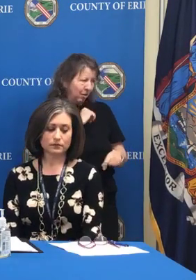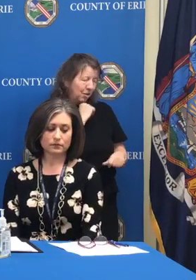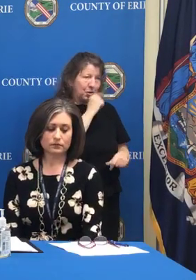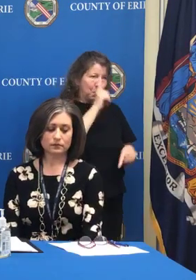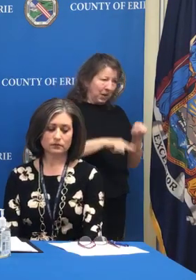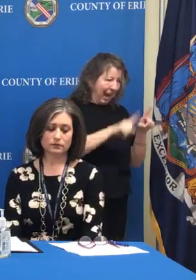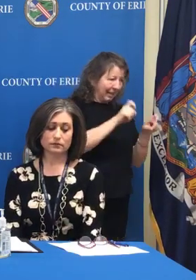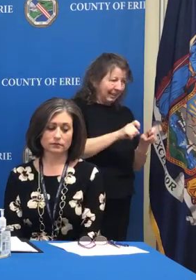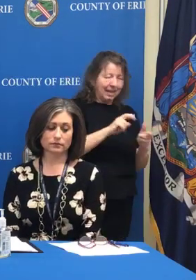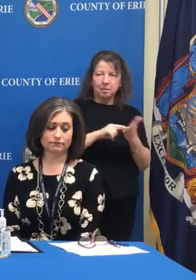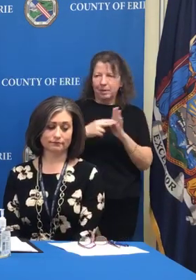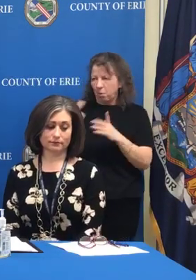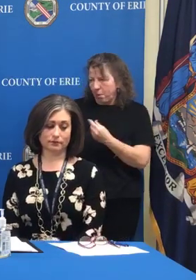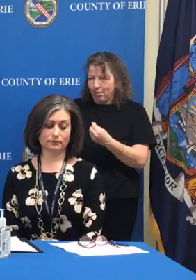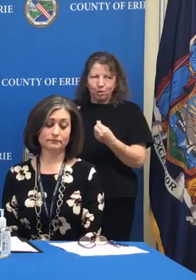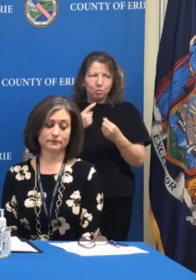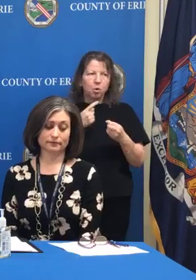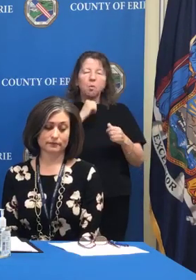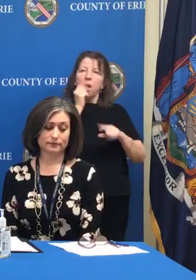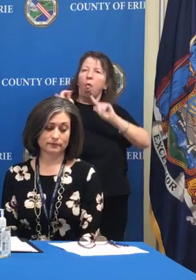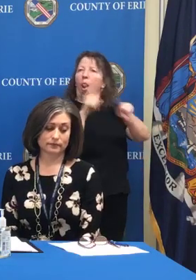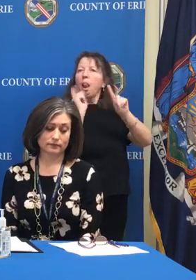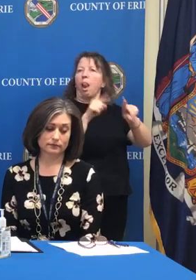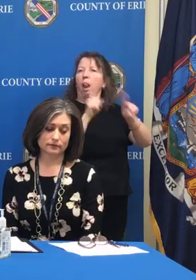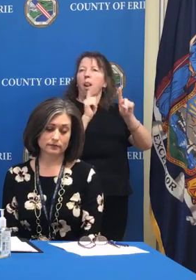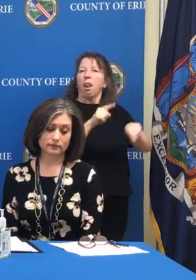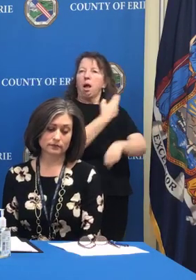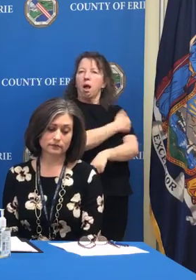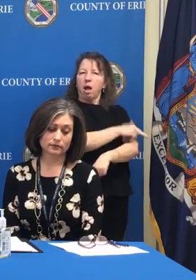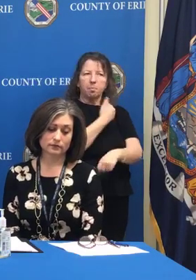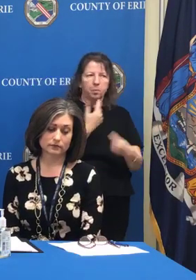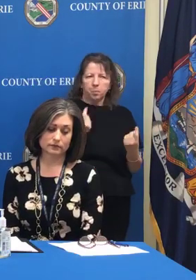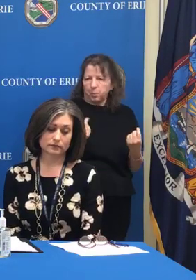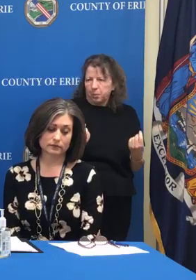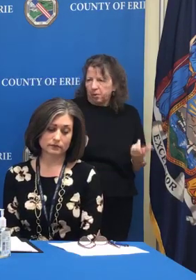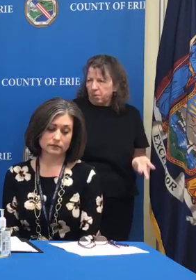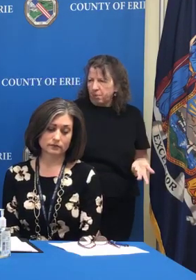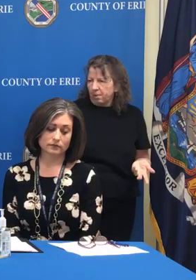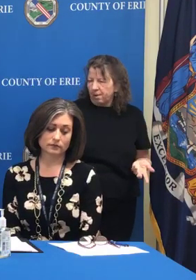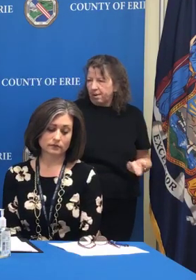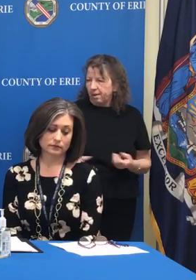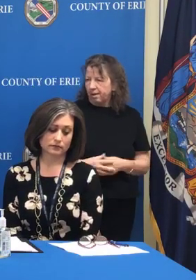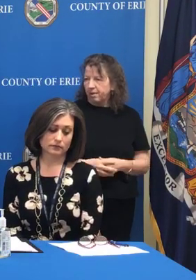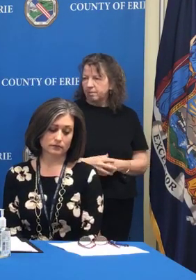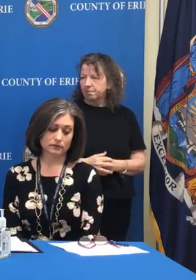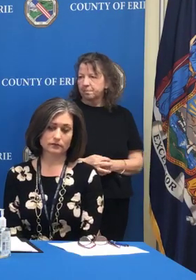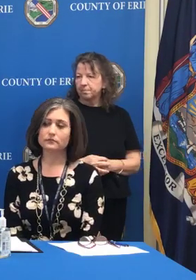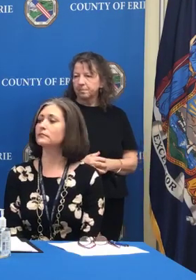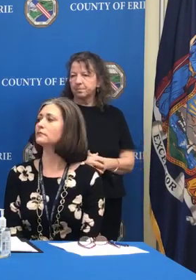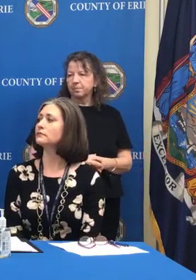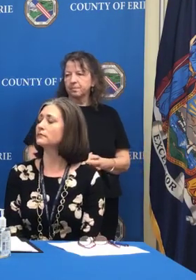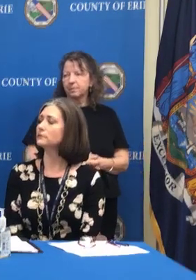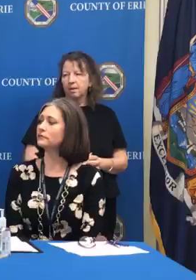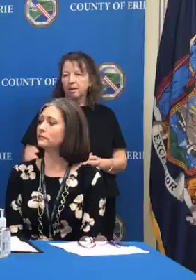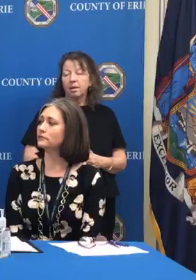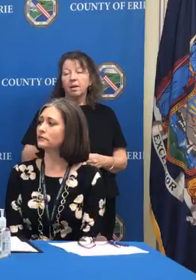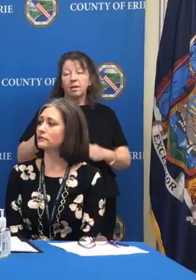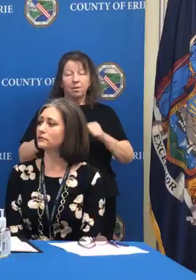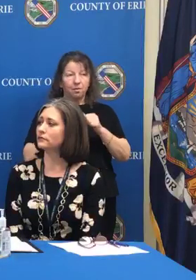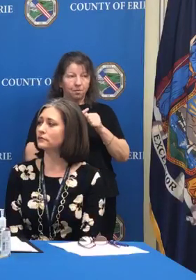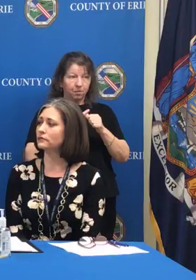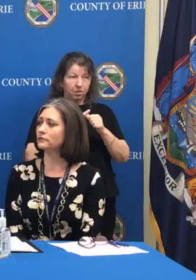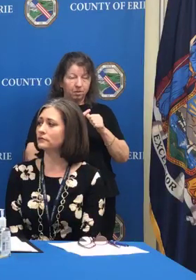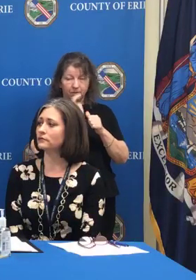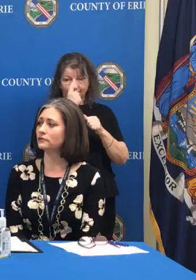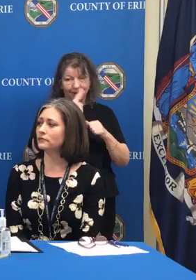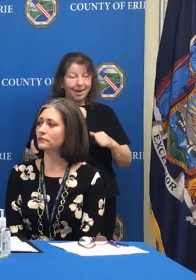being overrun? What's the plan going forward? I'd like to first off remind you, it's not just the